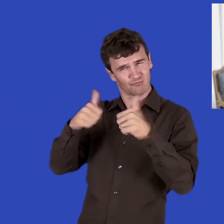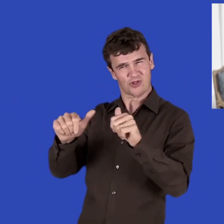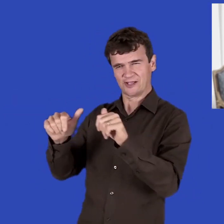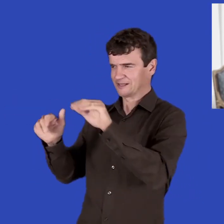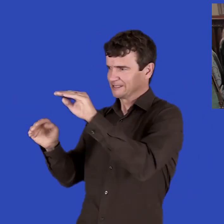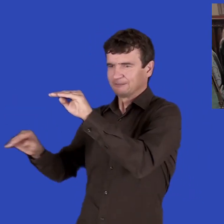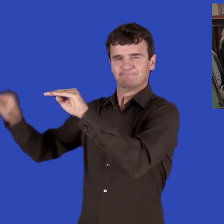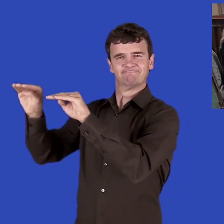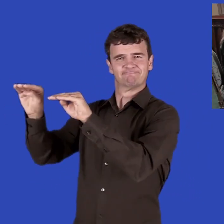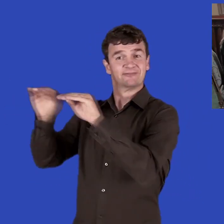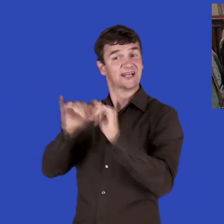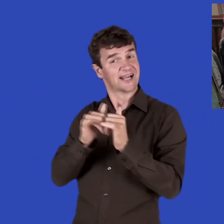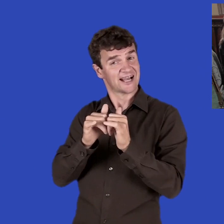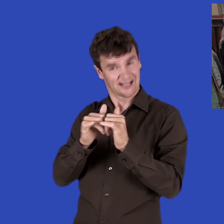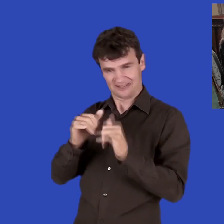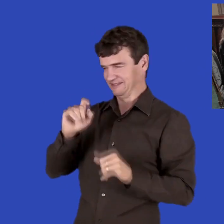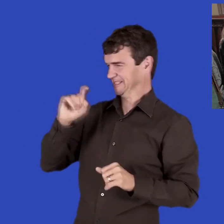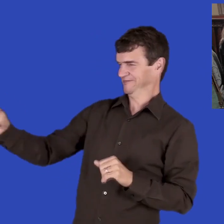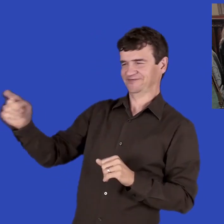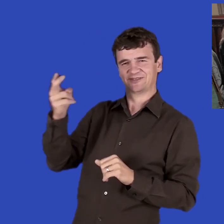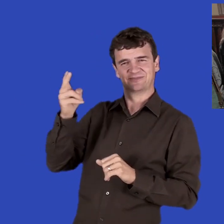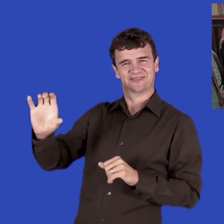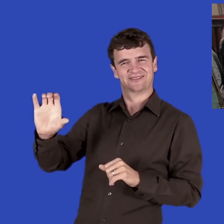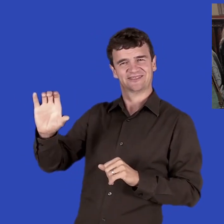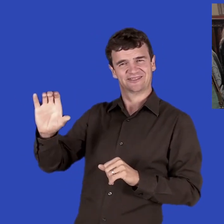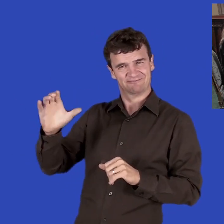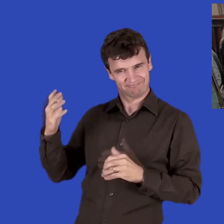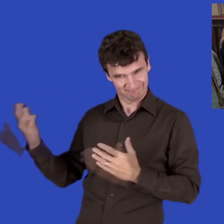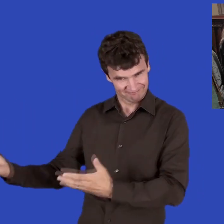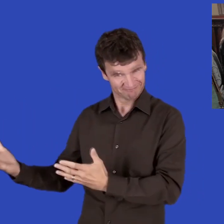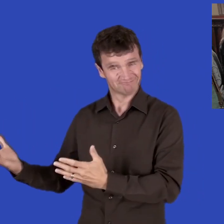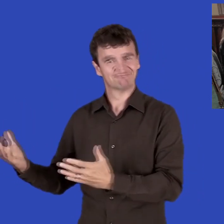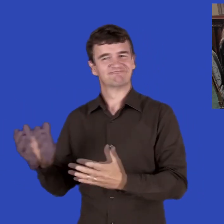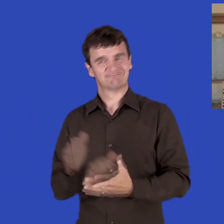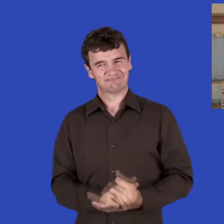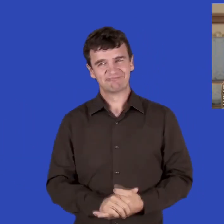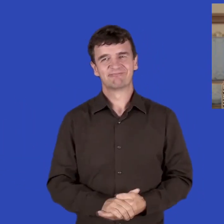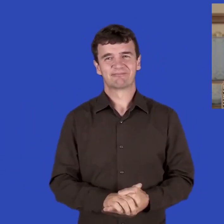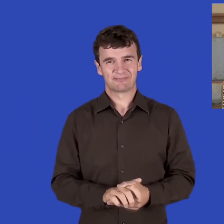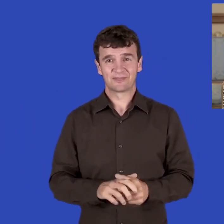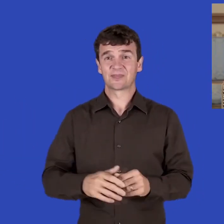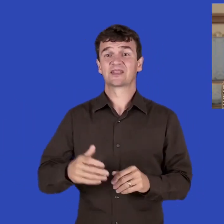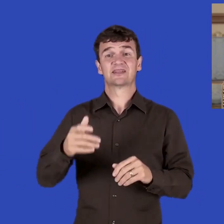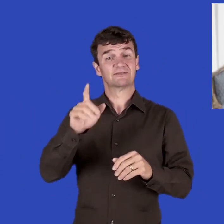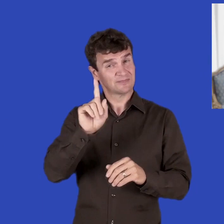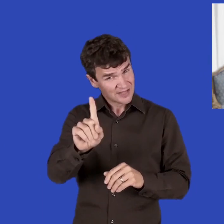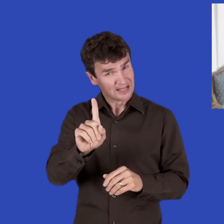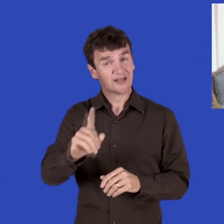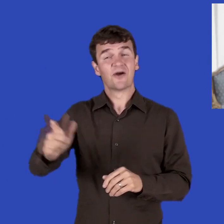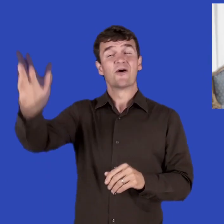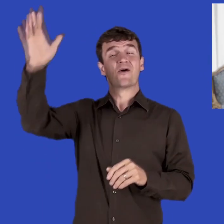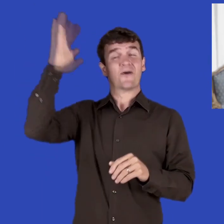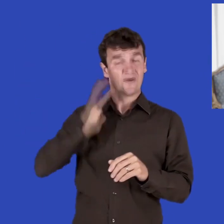game of golf and horse racing, where in both senses it was an equalizing factor. And so the